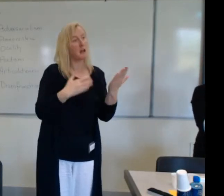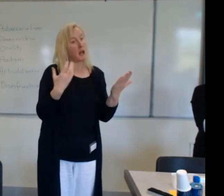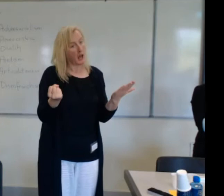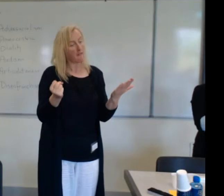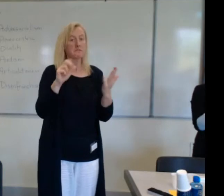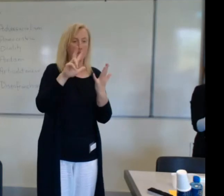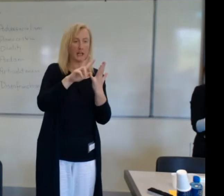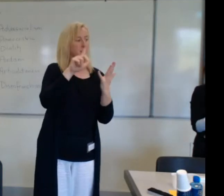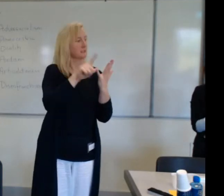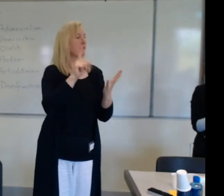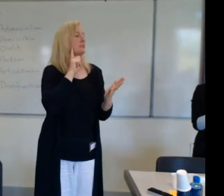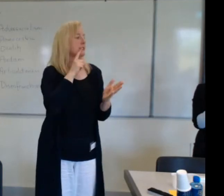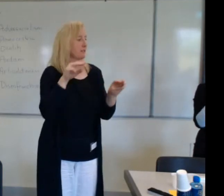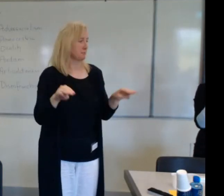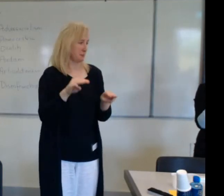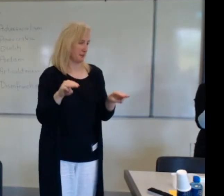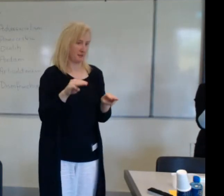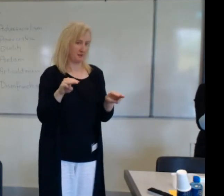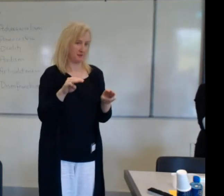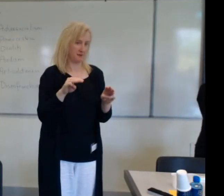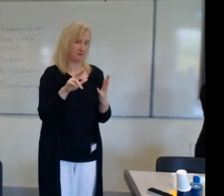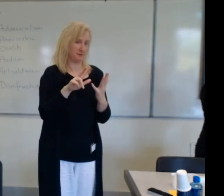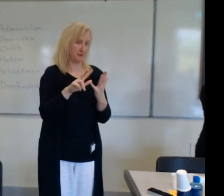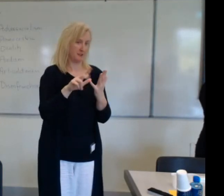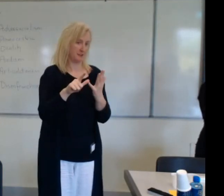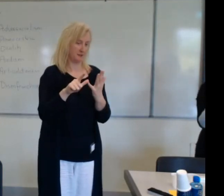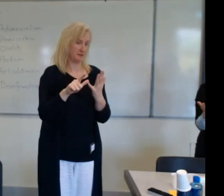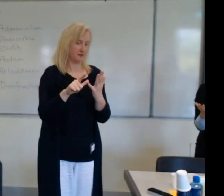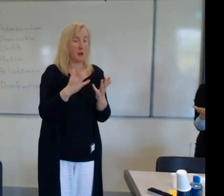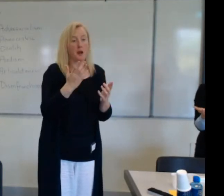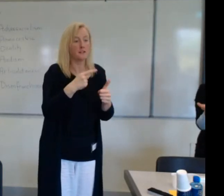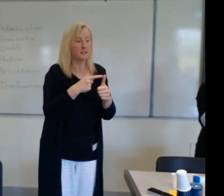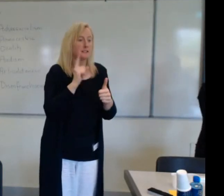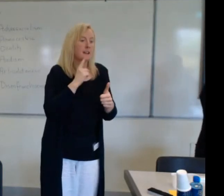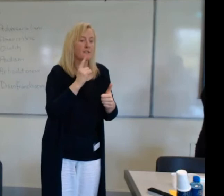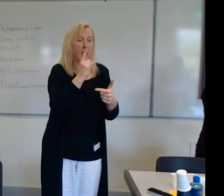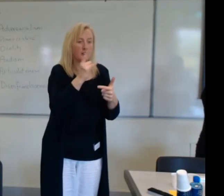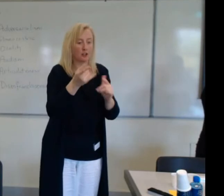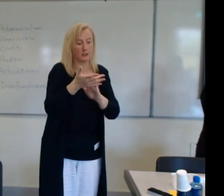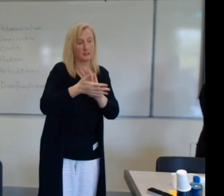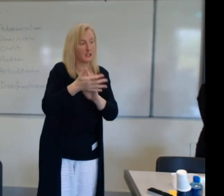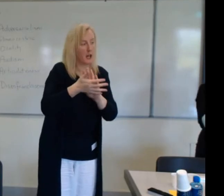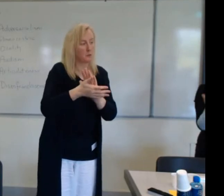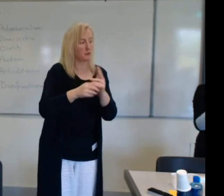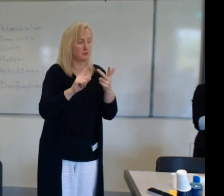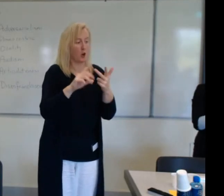deaf people. That means deaf, hard of hearing, sign language users, or no sign language